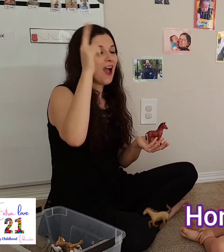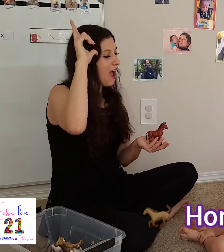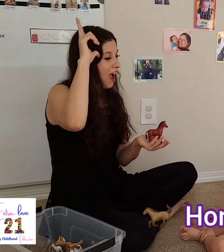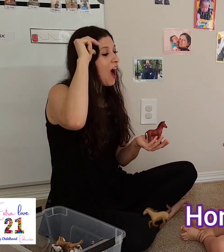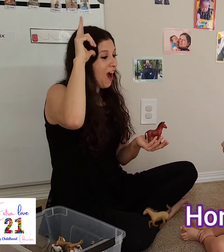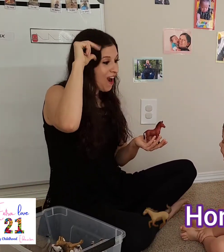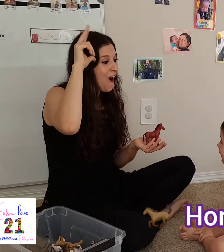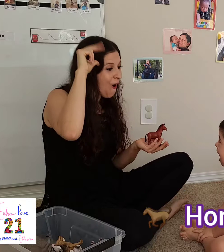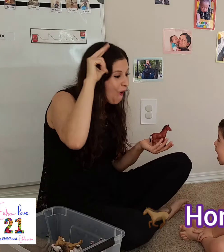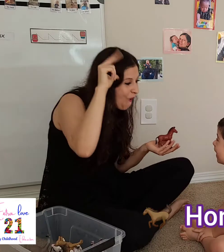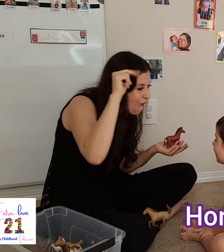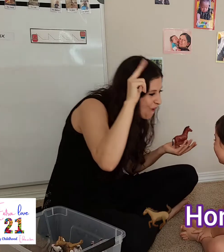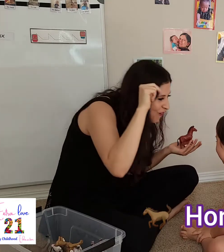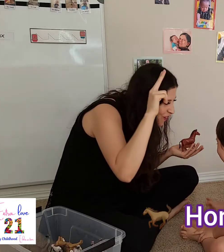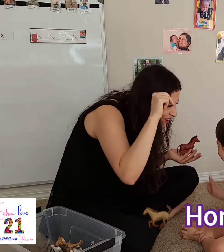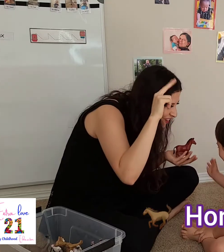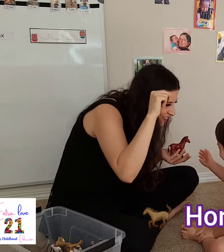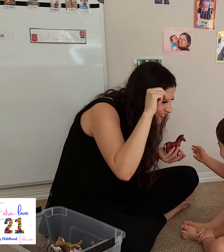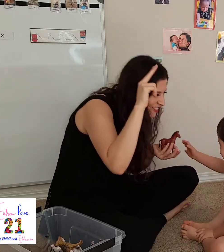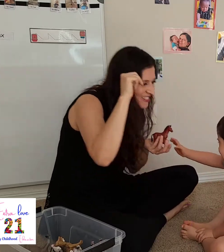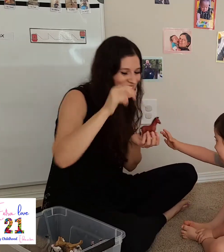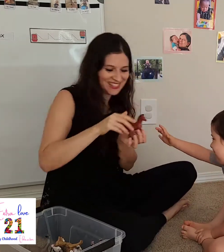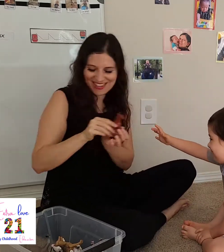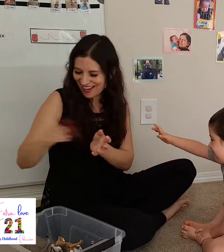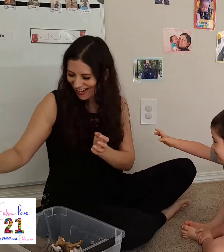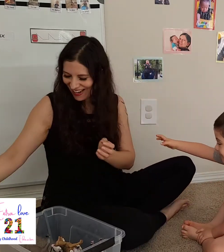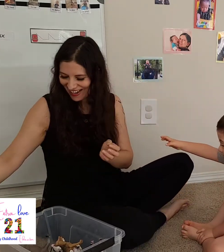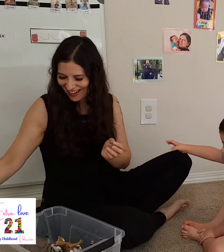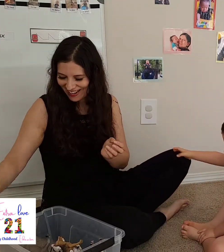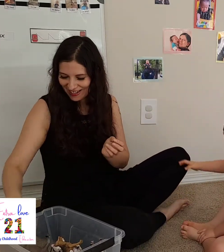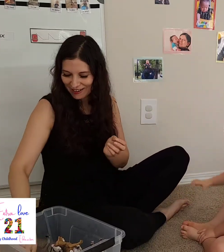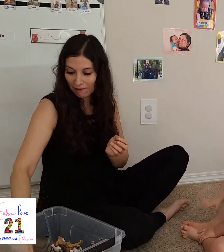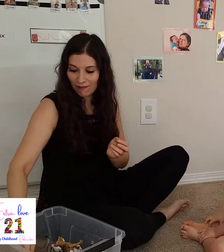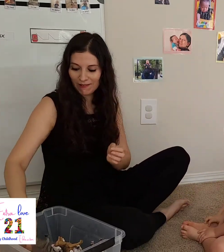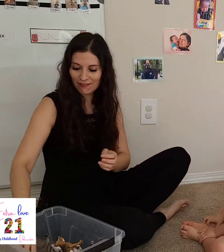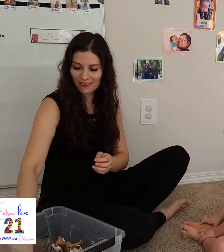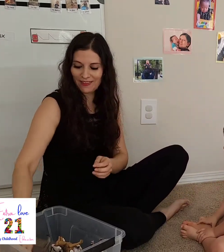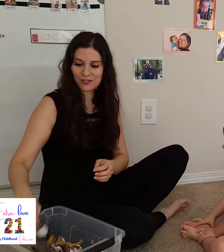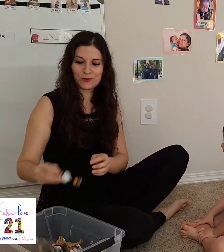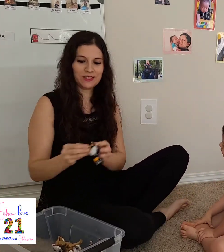A horse. Yeah. Look at this one.